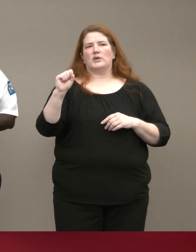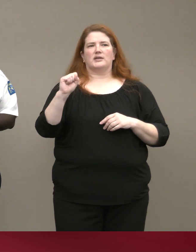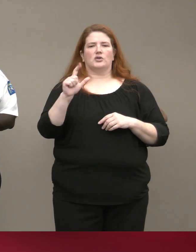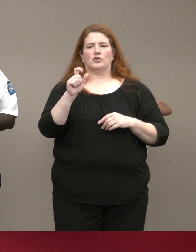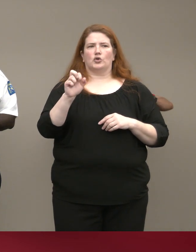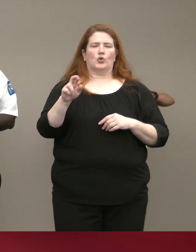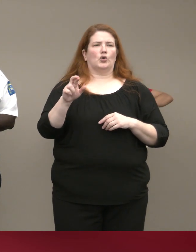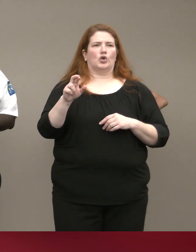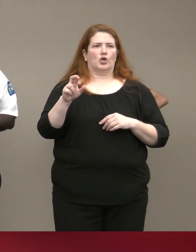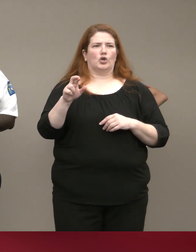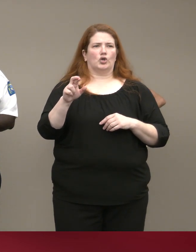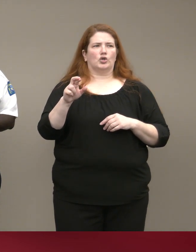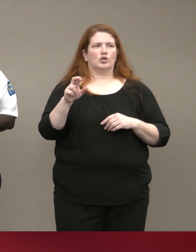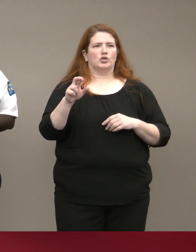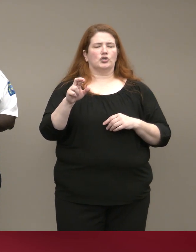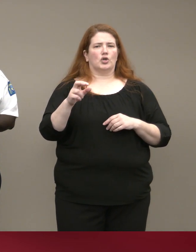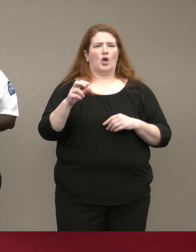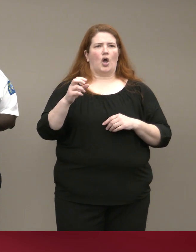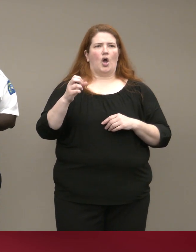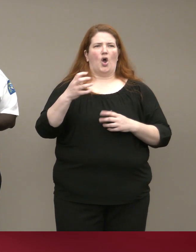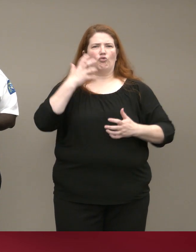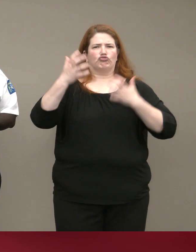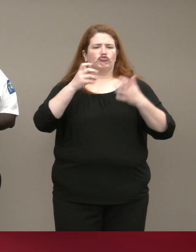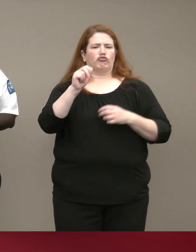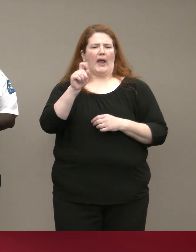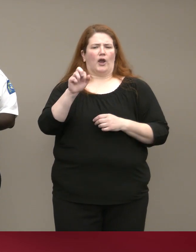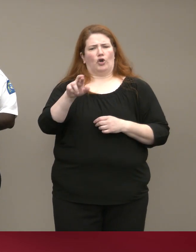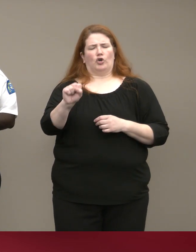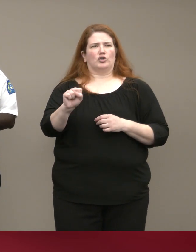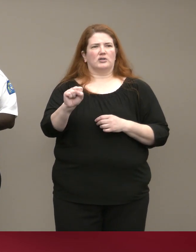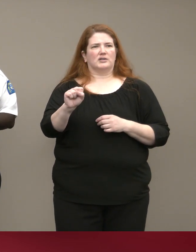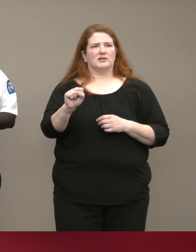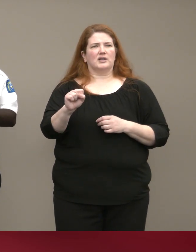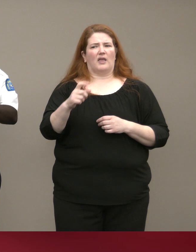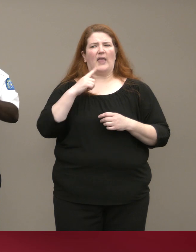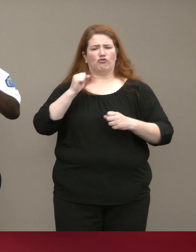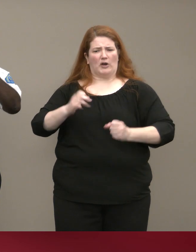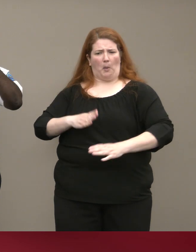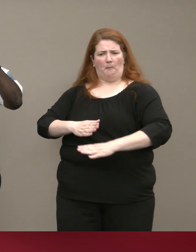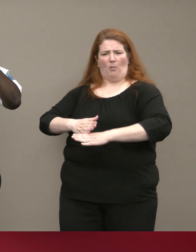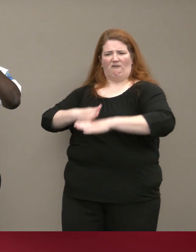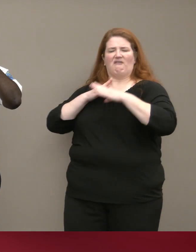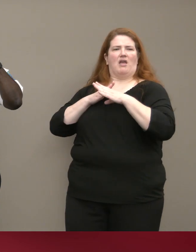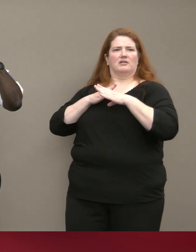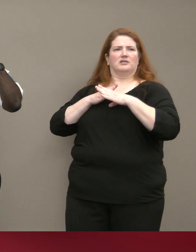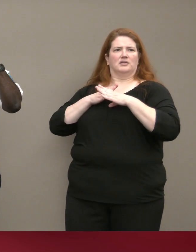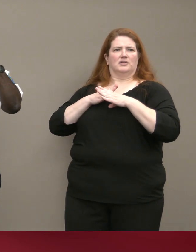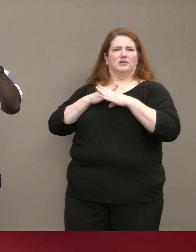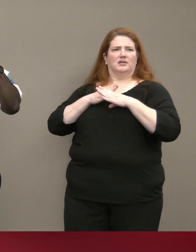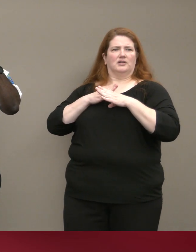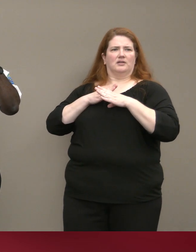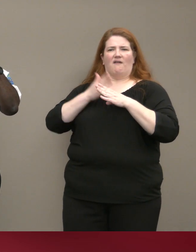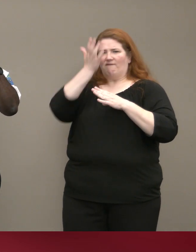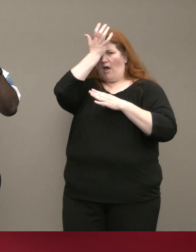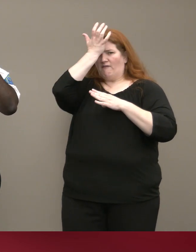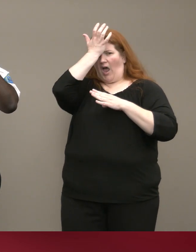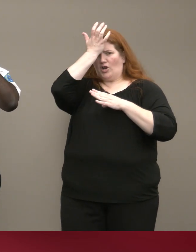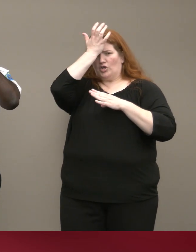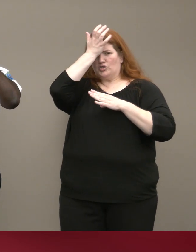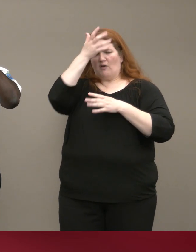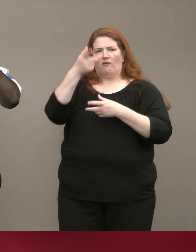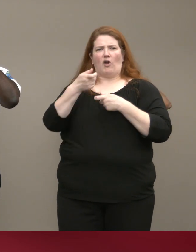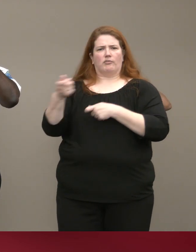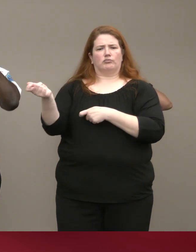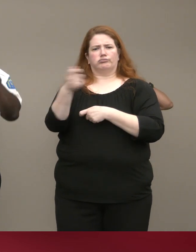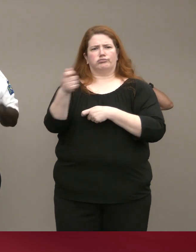got in the way of firefighters last night trying to put out any fires, not just the 7-Eleven? The first